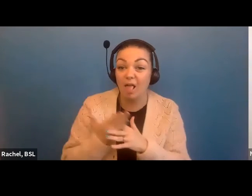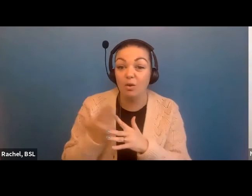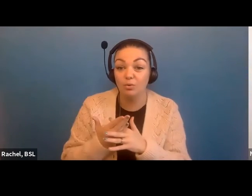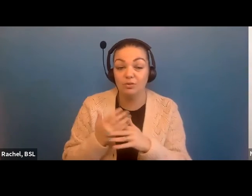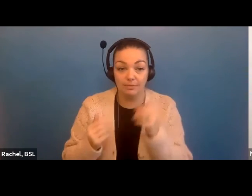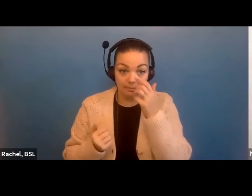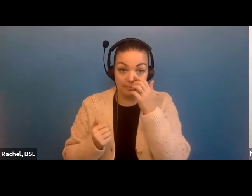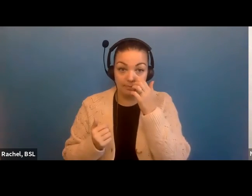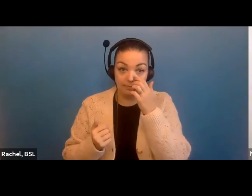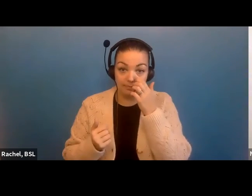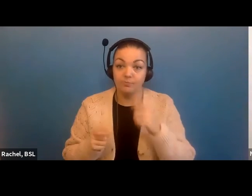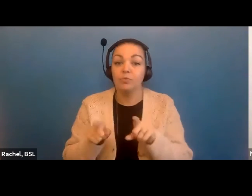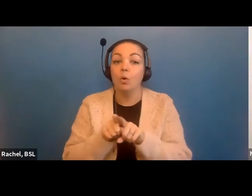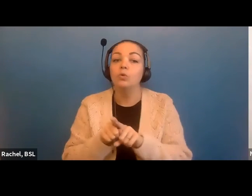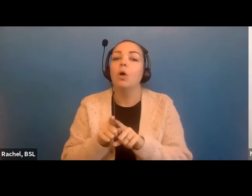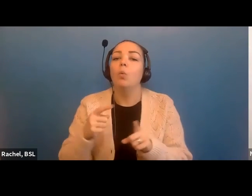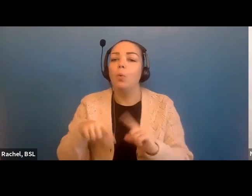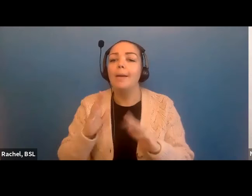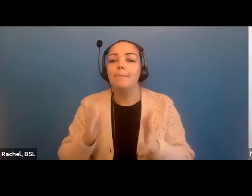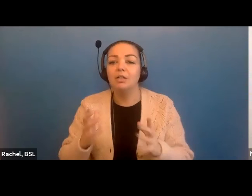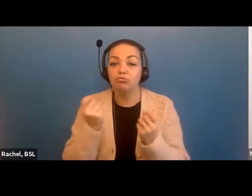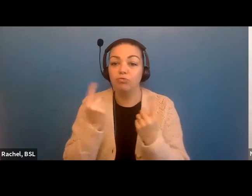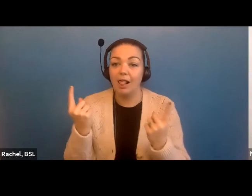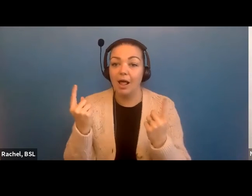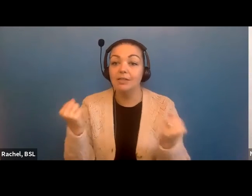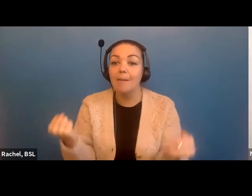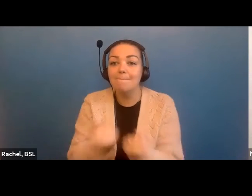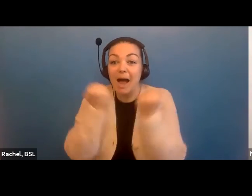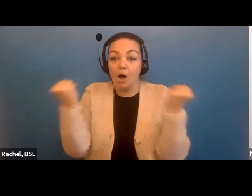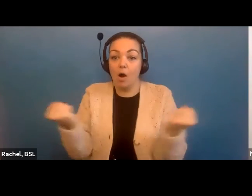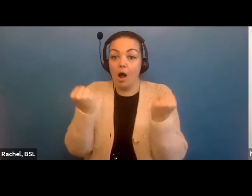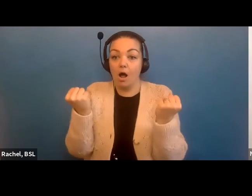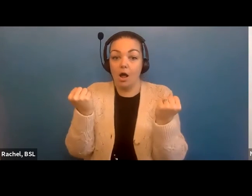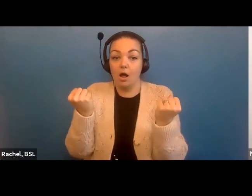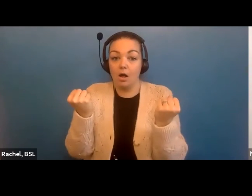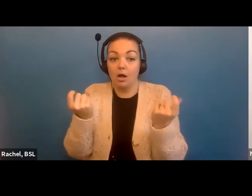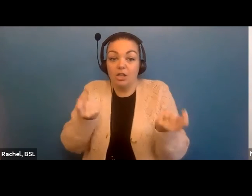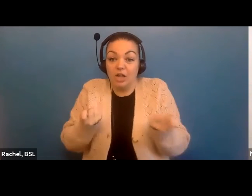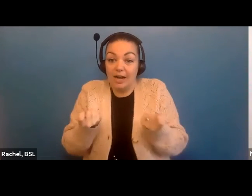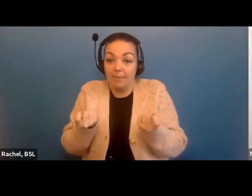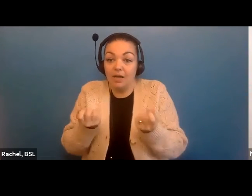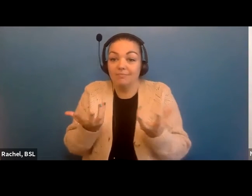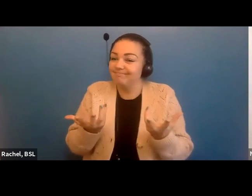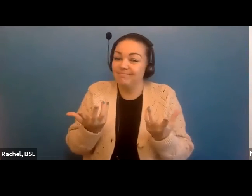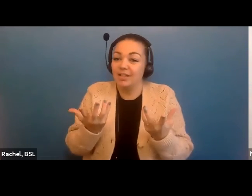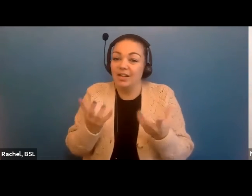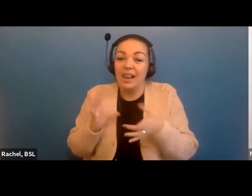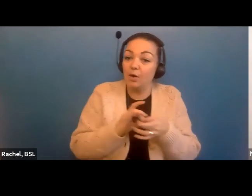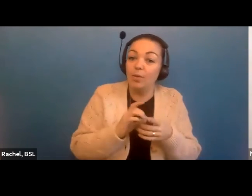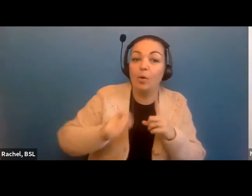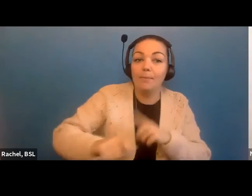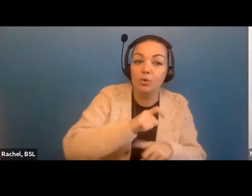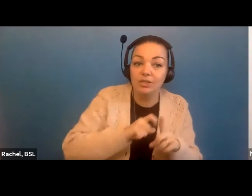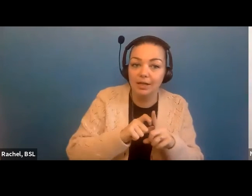need to recognize that the power dynamics in the community. Next slide, please.